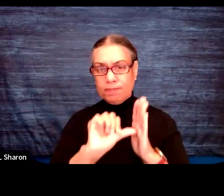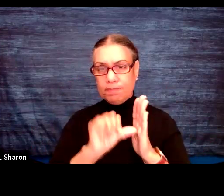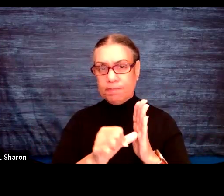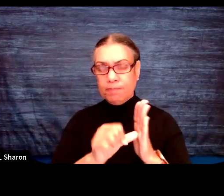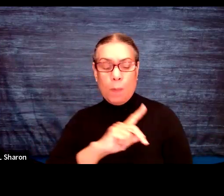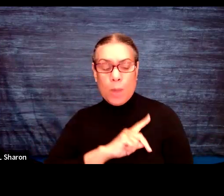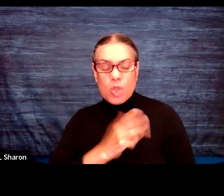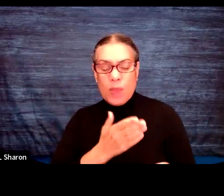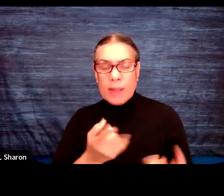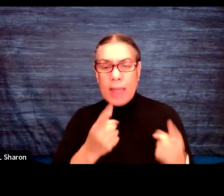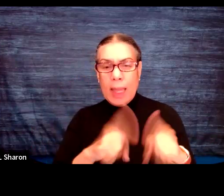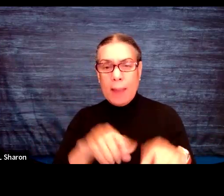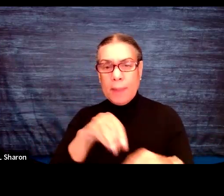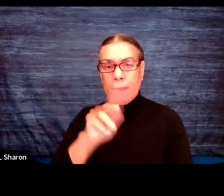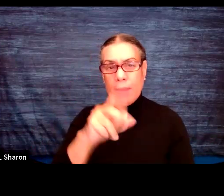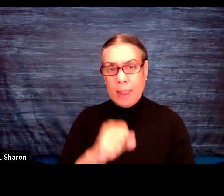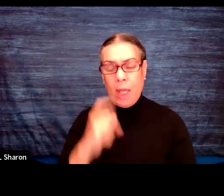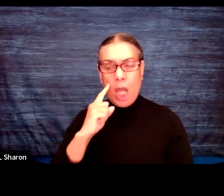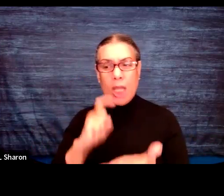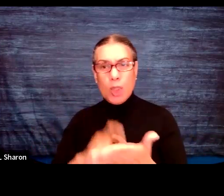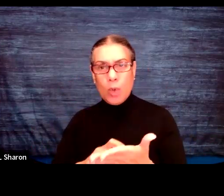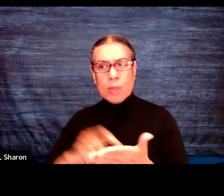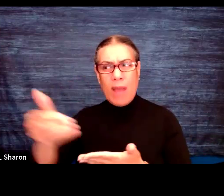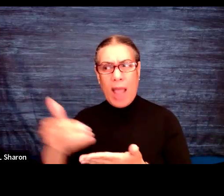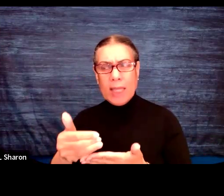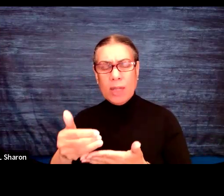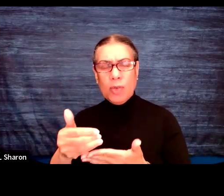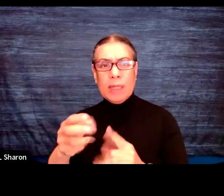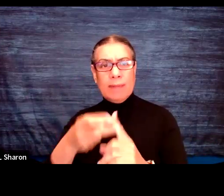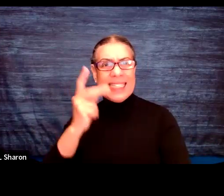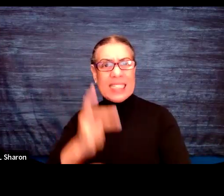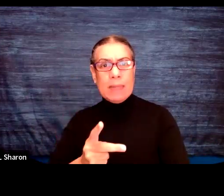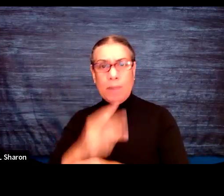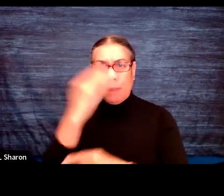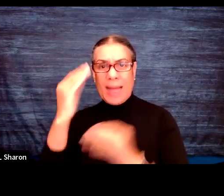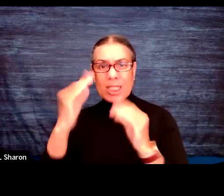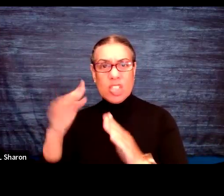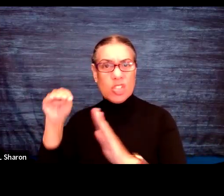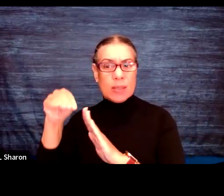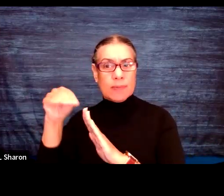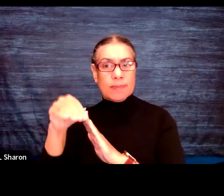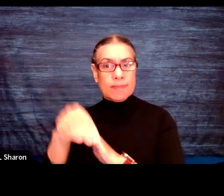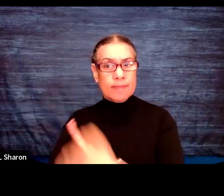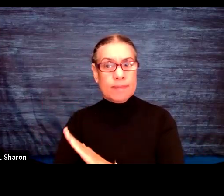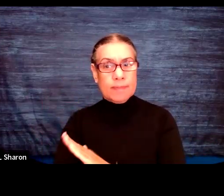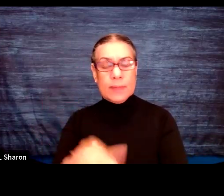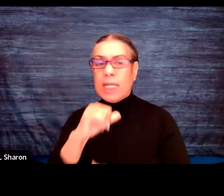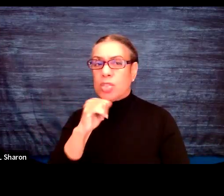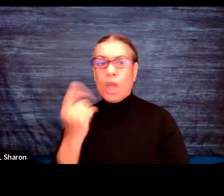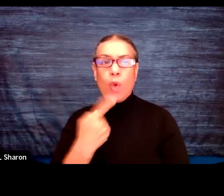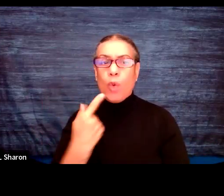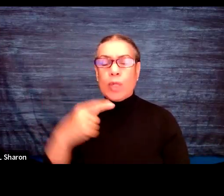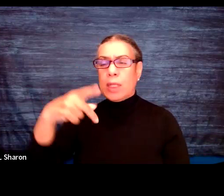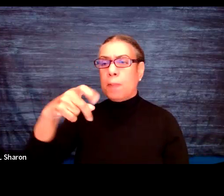the BPS, the alarming decline of hiring and retention of Black educators. This issue goes beyond personnel. It is